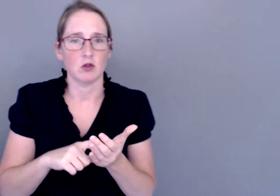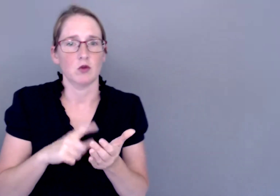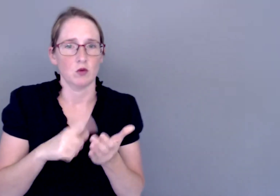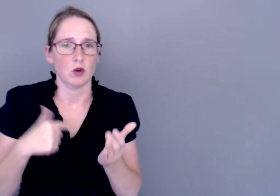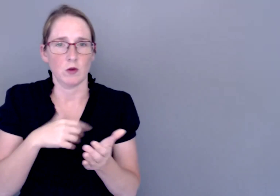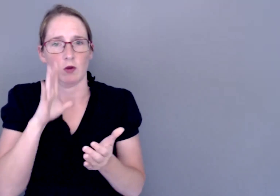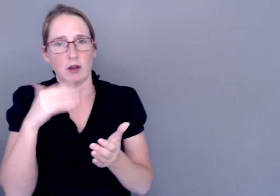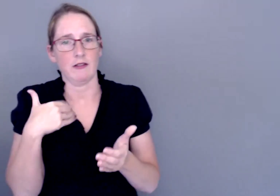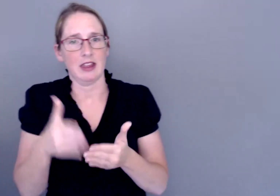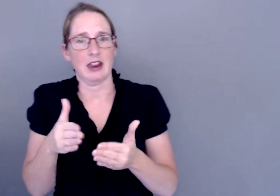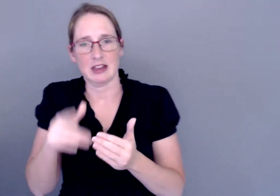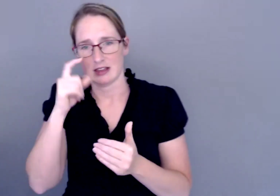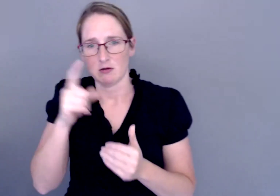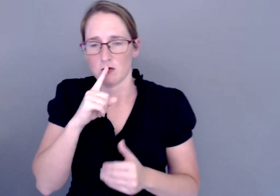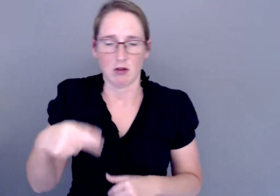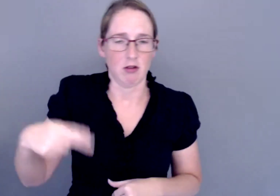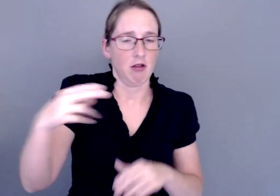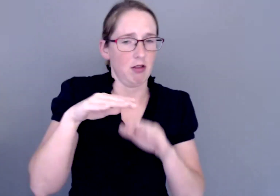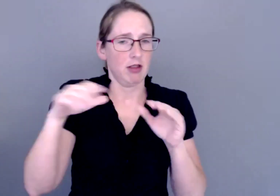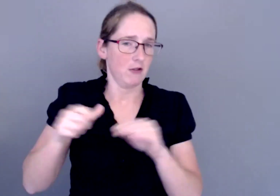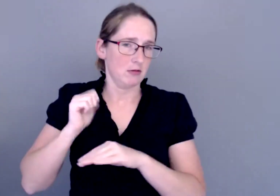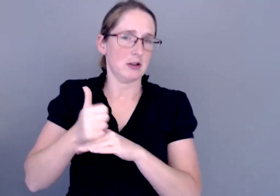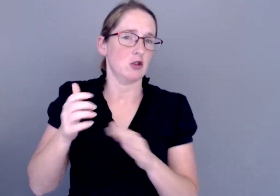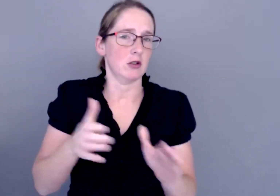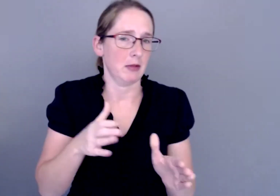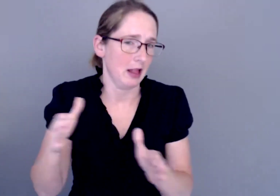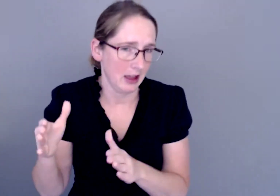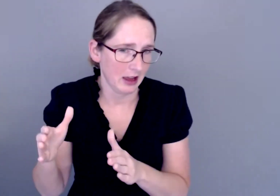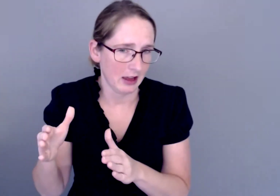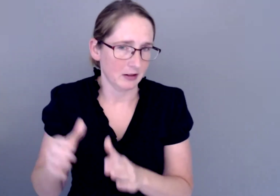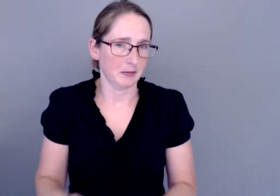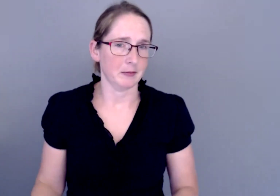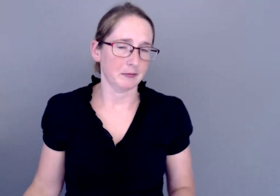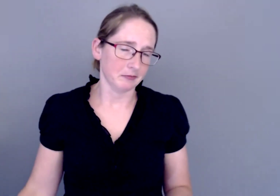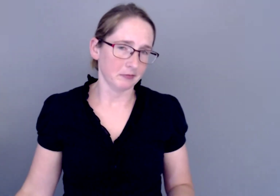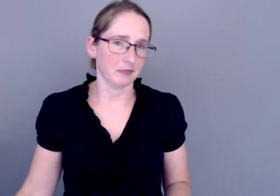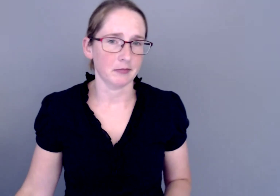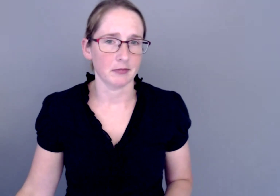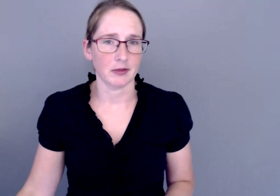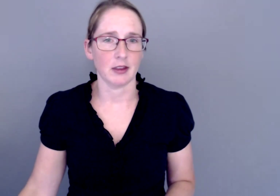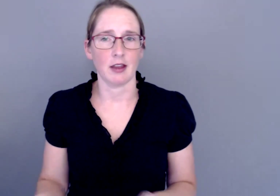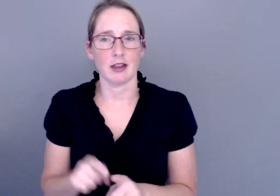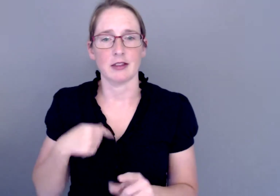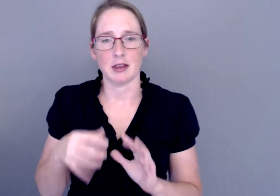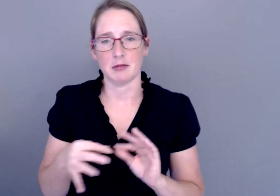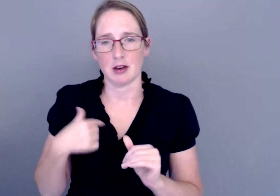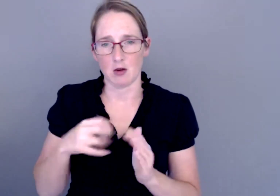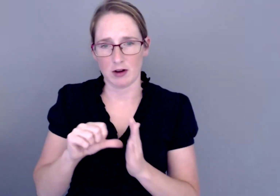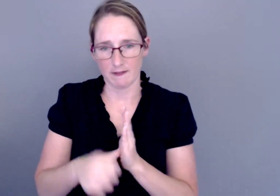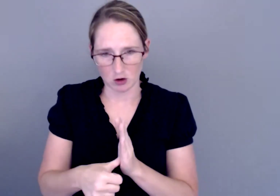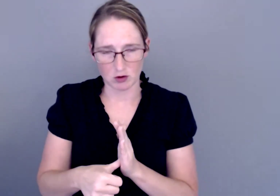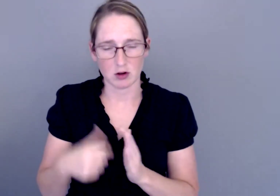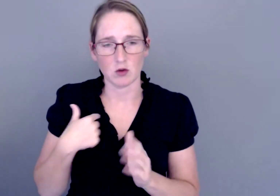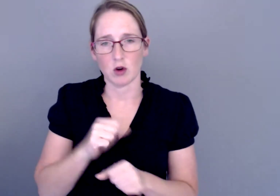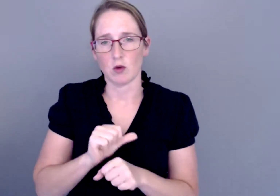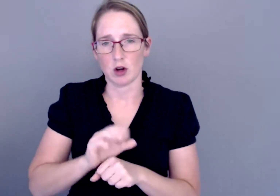at the end of the summer is a high level implementation plan, essentially. As I said at the beginning, but want to reiterate, we are working on